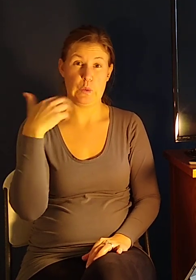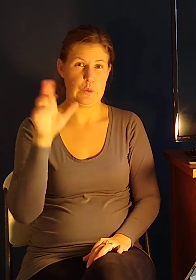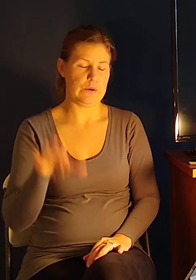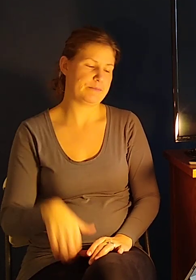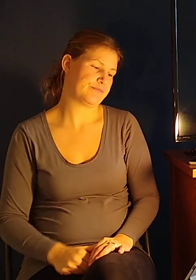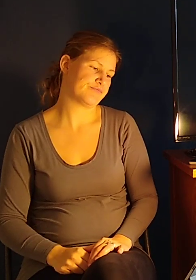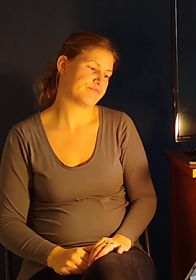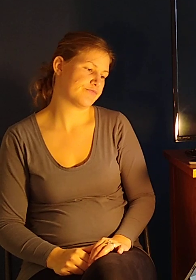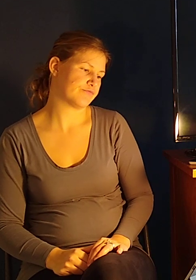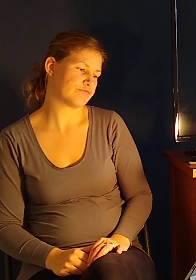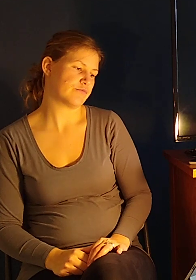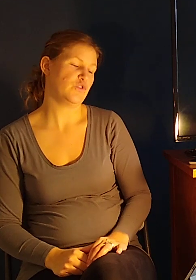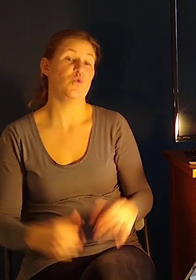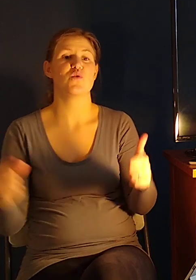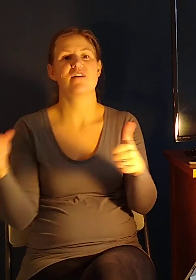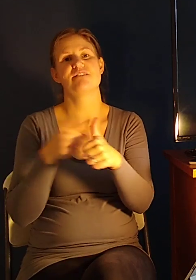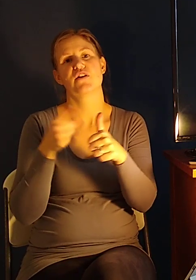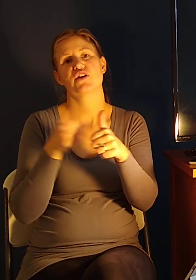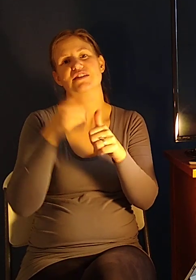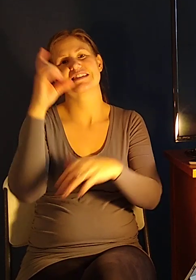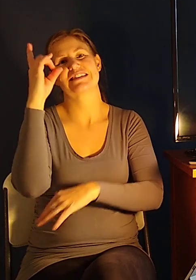So the first skyscraper is Sullivan's